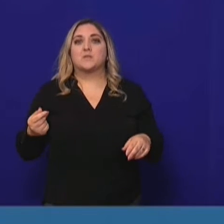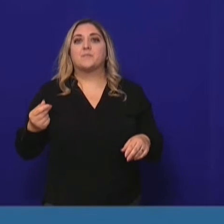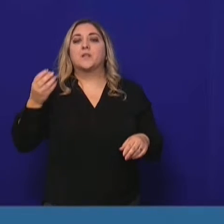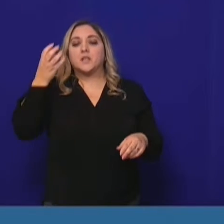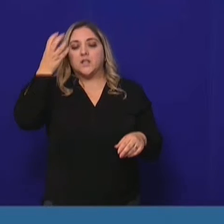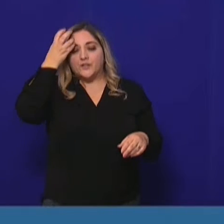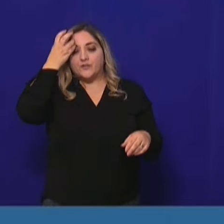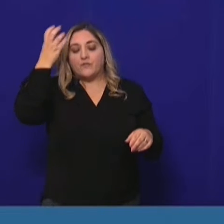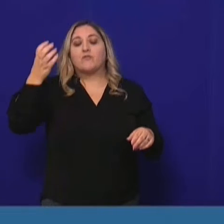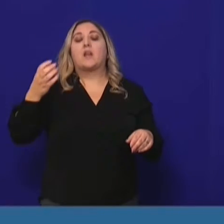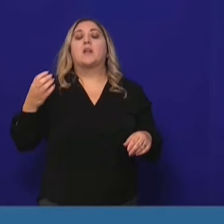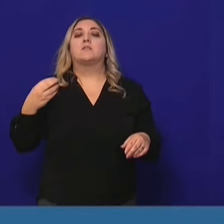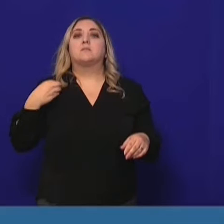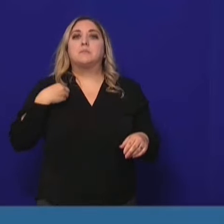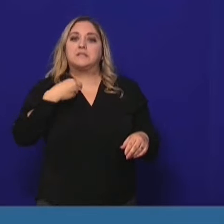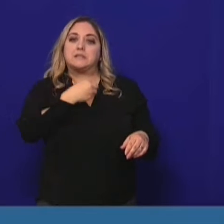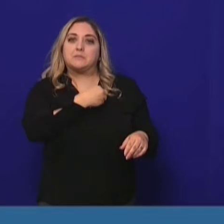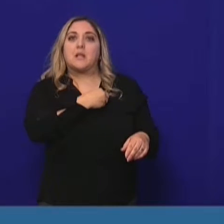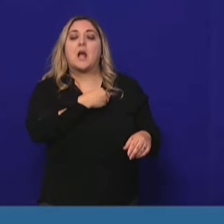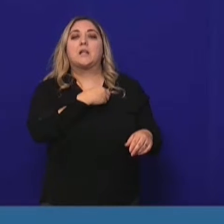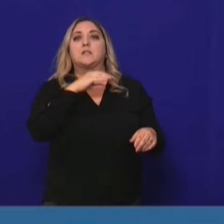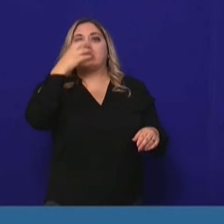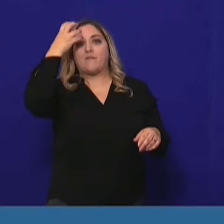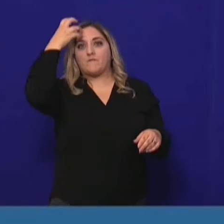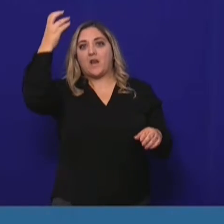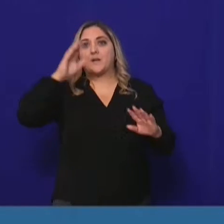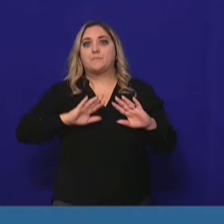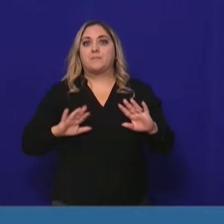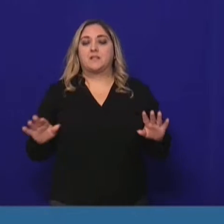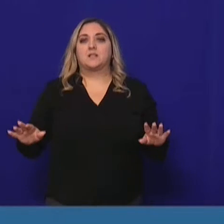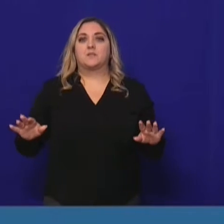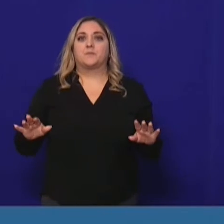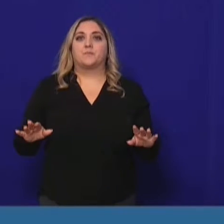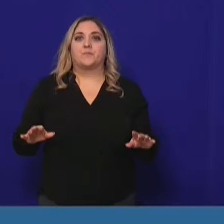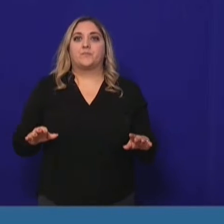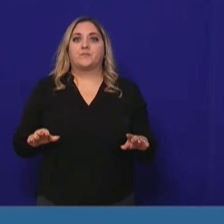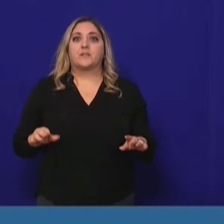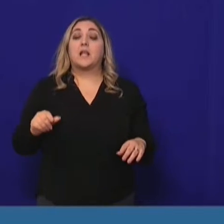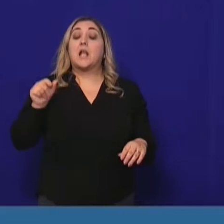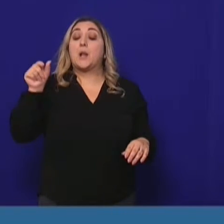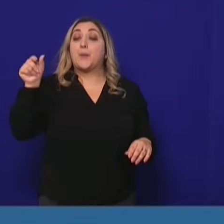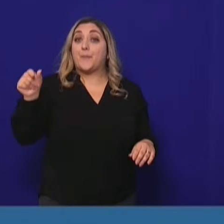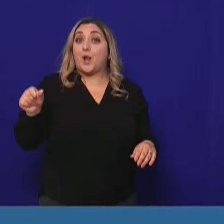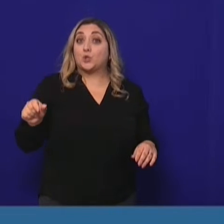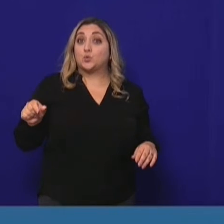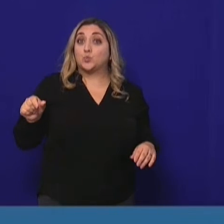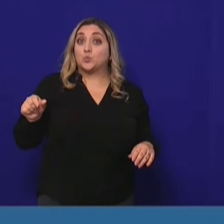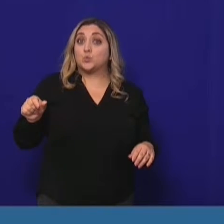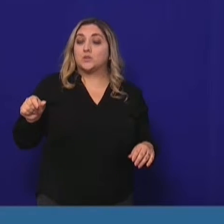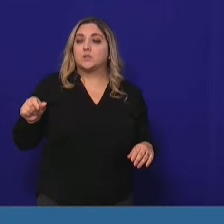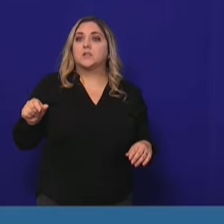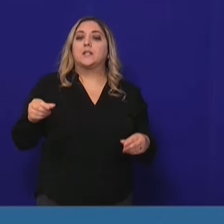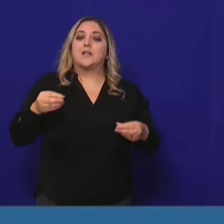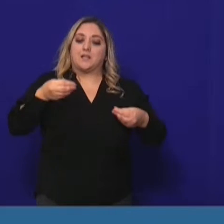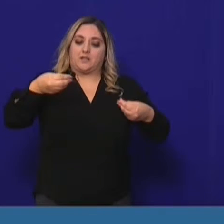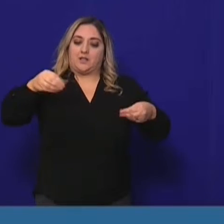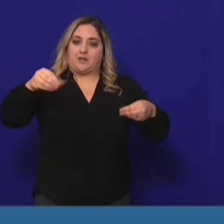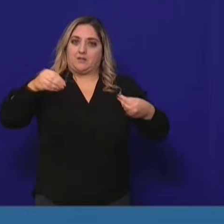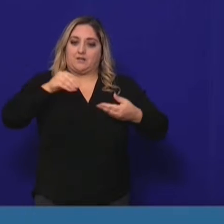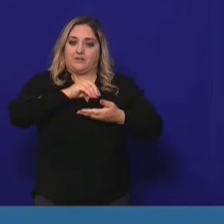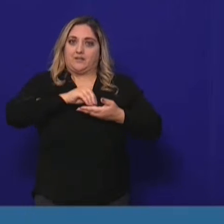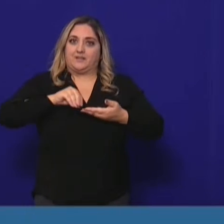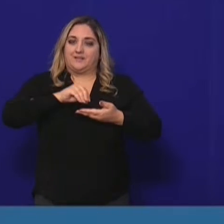jammistrom il-gvern ukoll mill-entitajiet tagħna. Il-persuni bħalmet ħajkunu qegħdin jirċievu